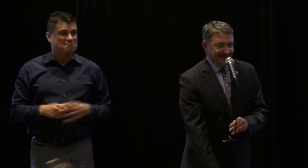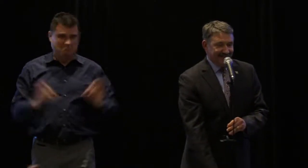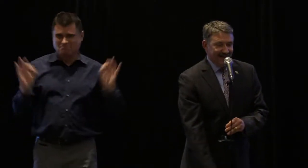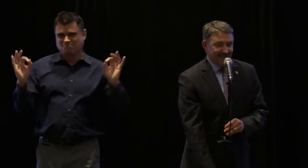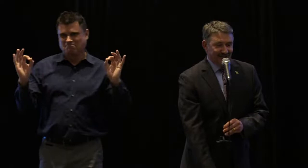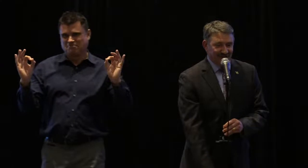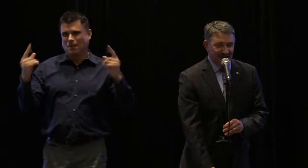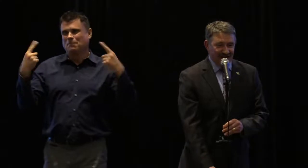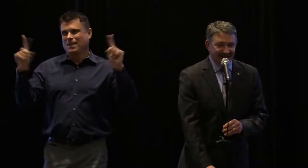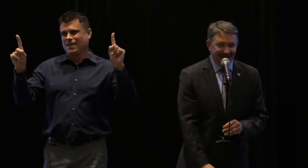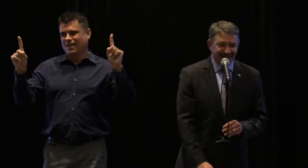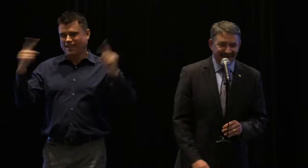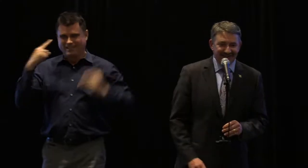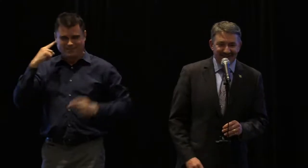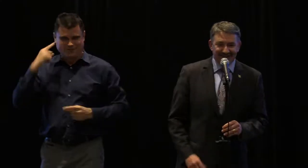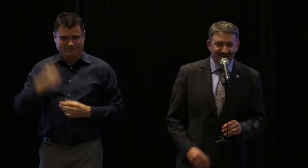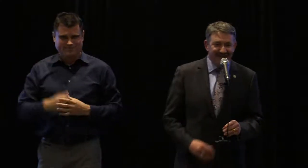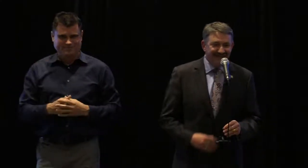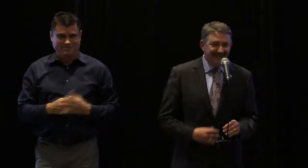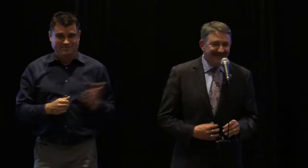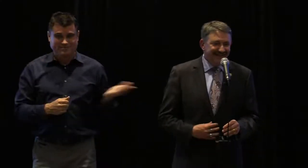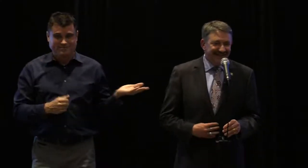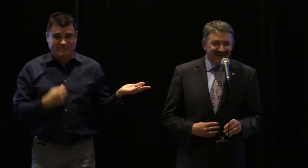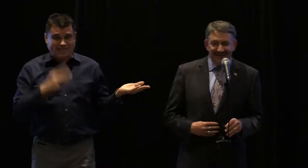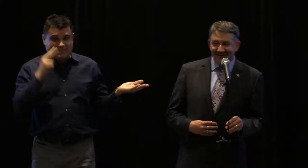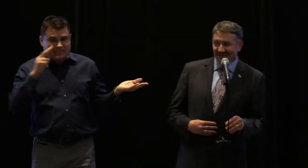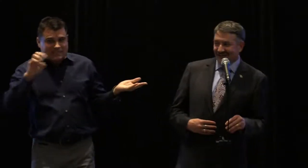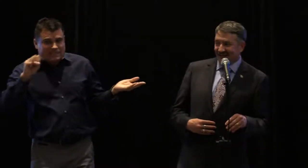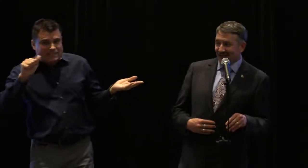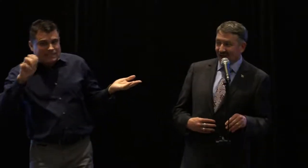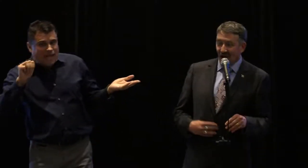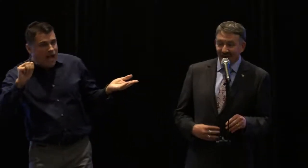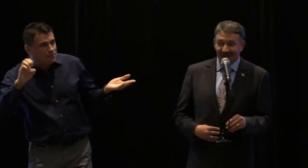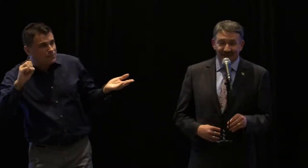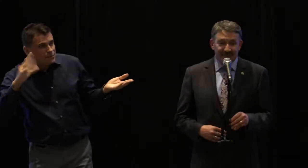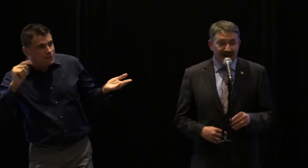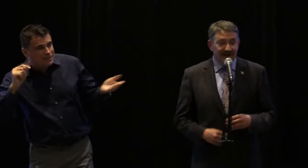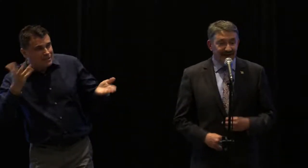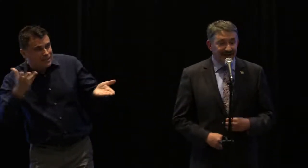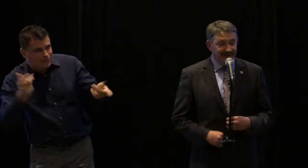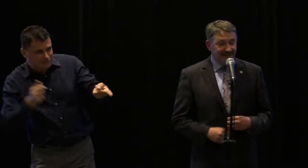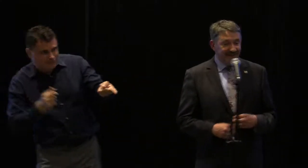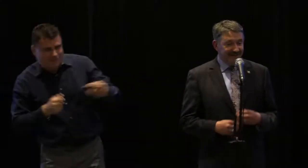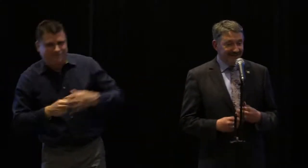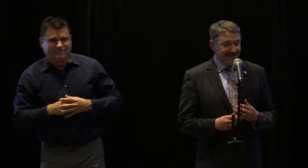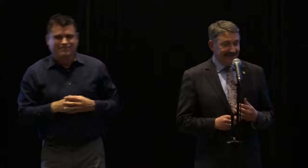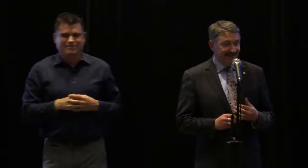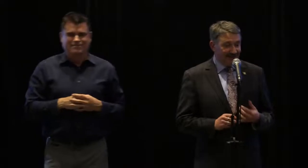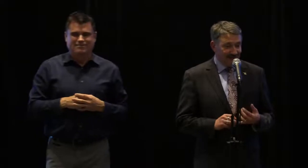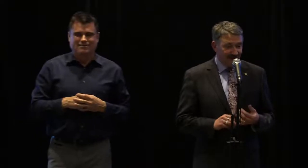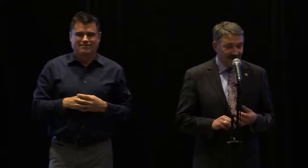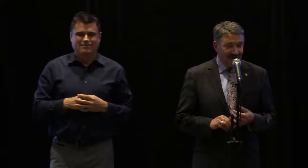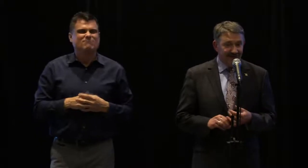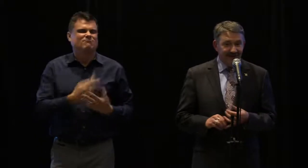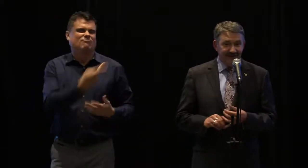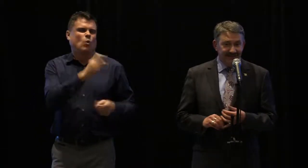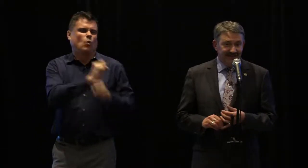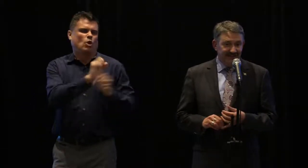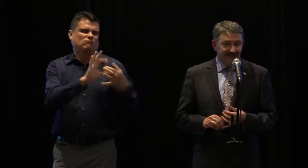I see Sam Turcotte here also, who is a colleague of mine in